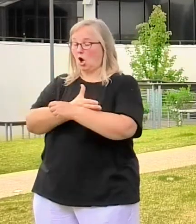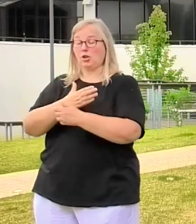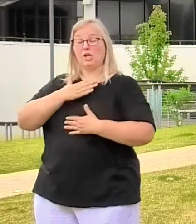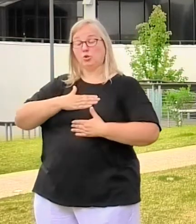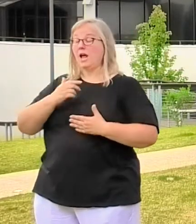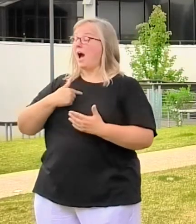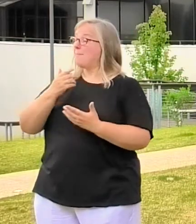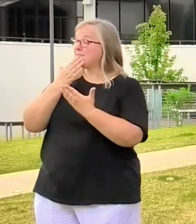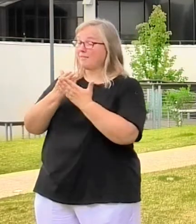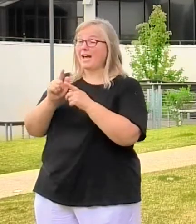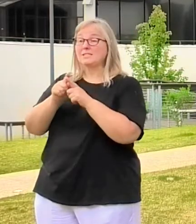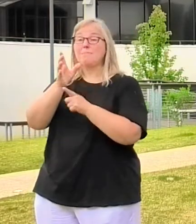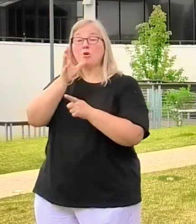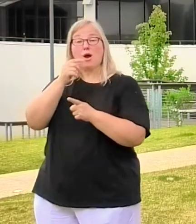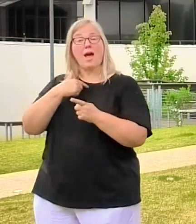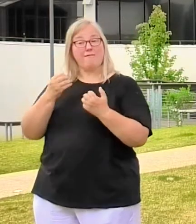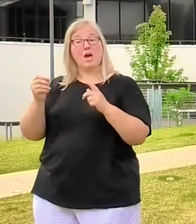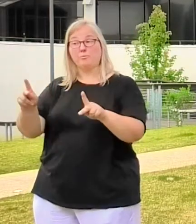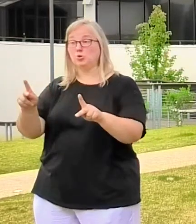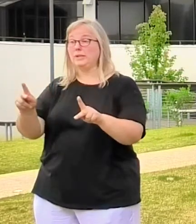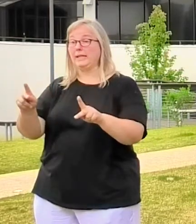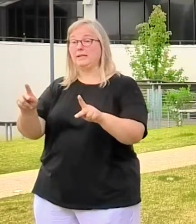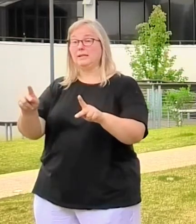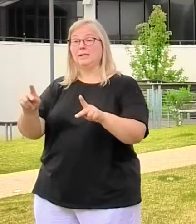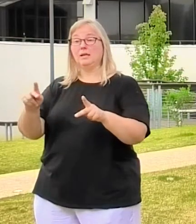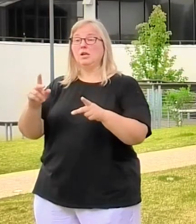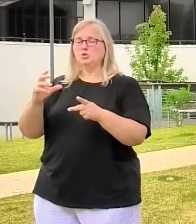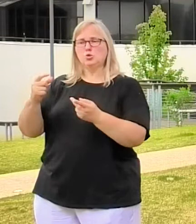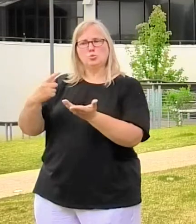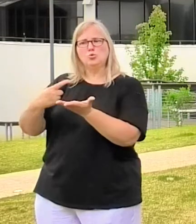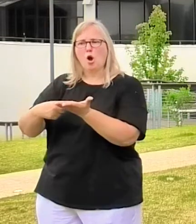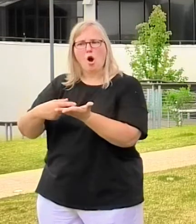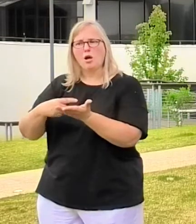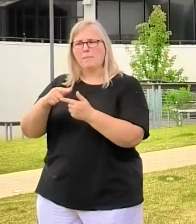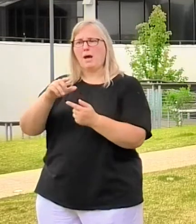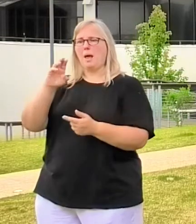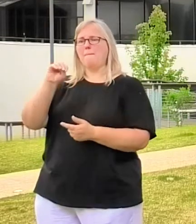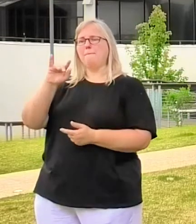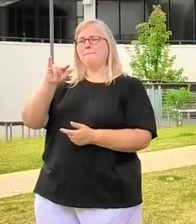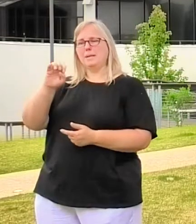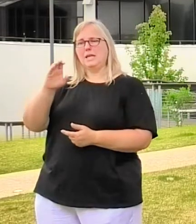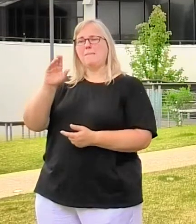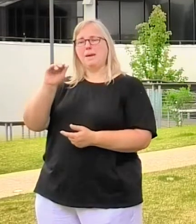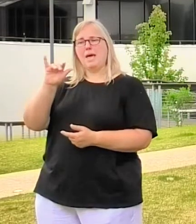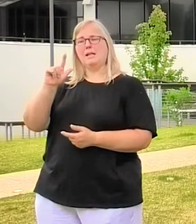mother that I had the opportunity to talk about Millie Bailey's service.